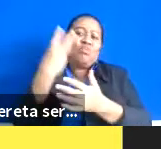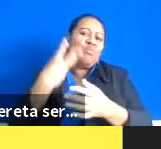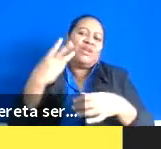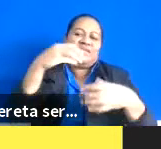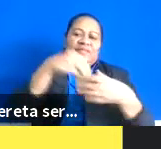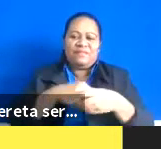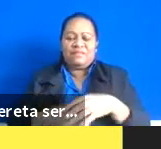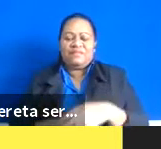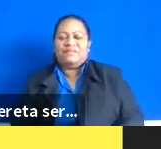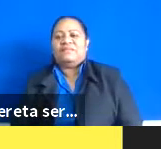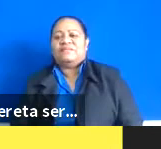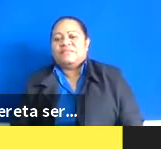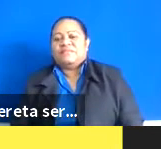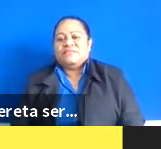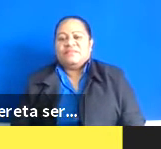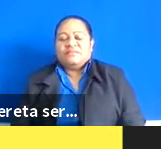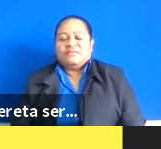Next slide.